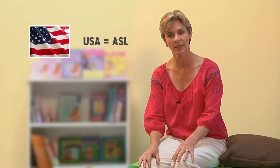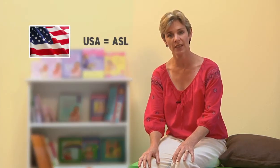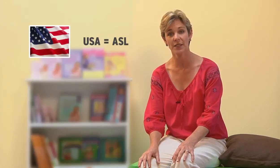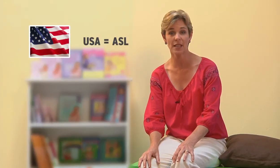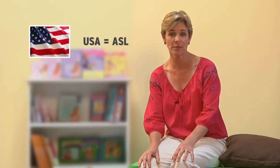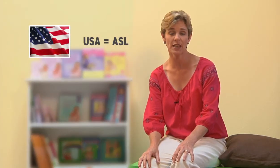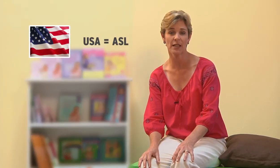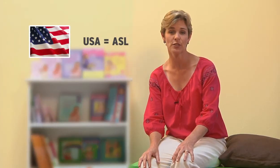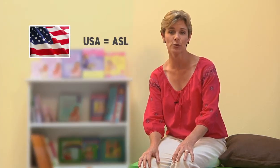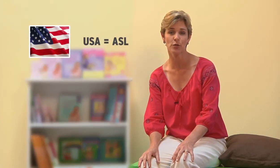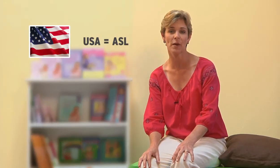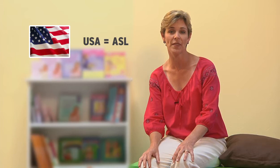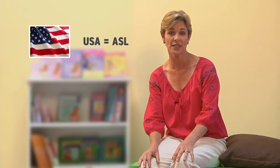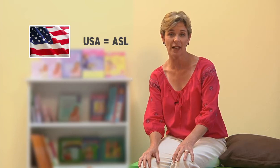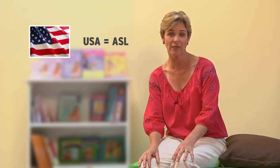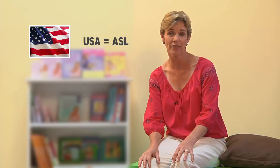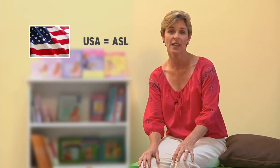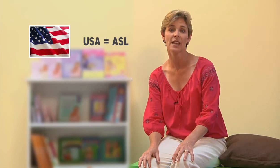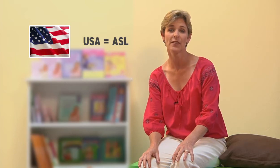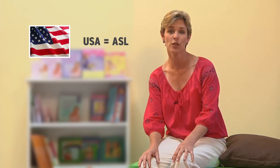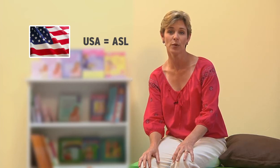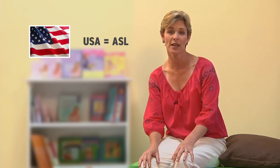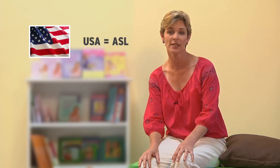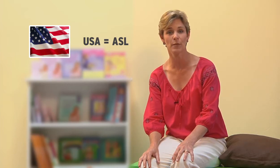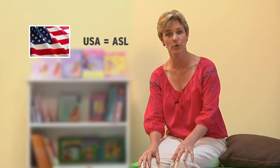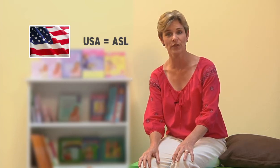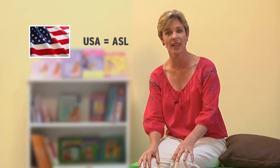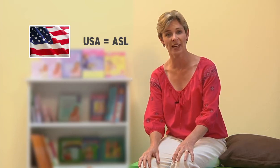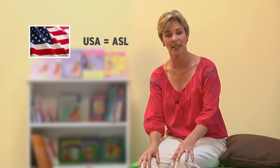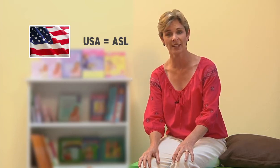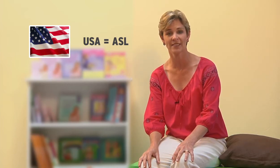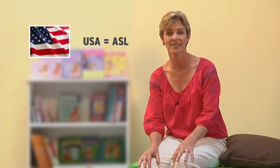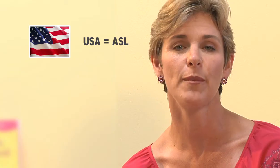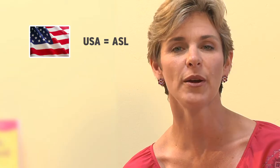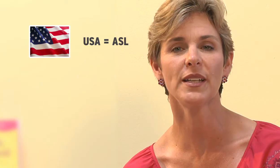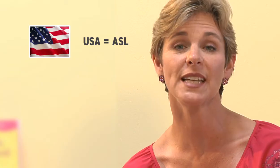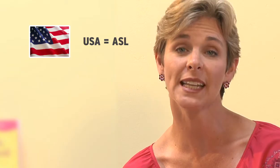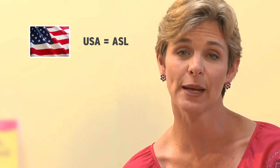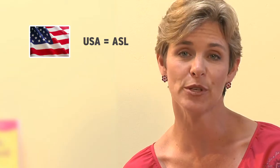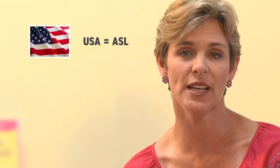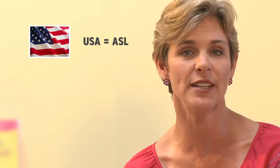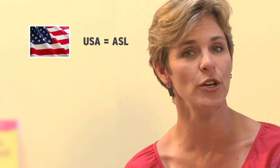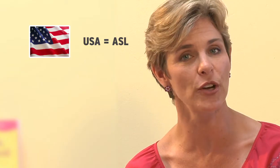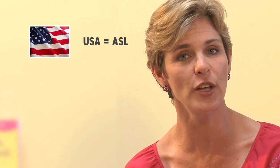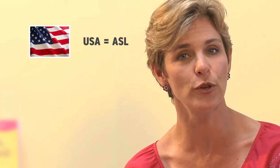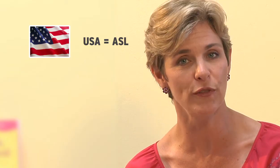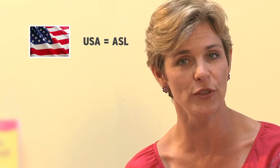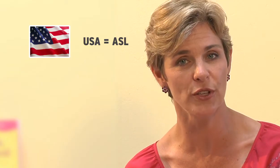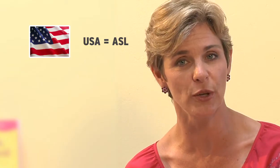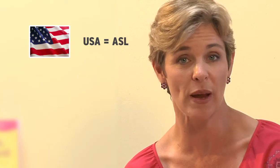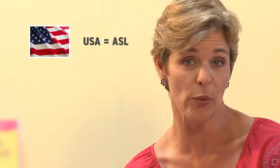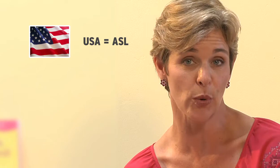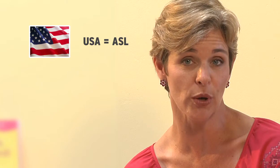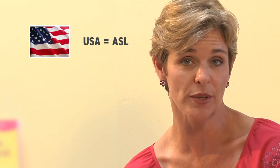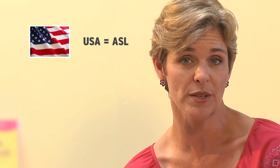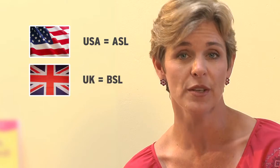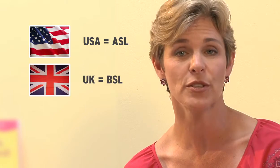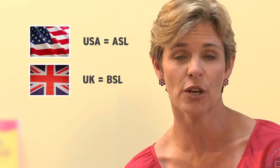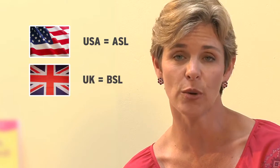the same signs used by the deaf in the US and most of Canada. American Sign Language signs are not universal around the world, so if